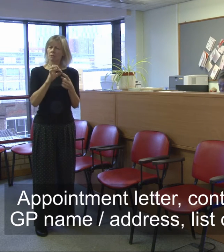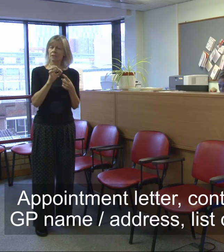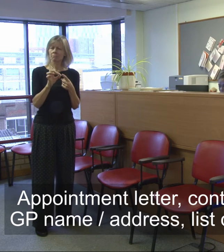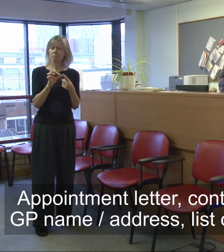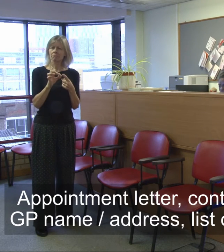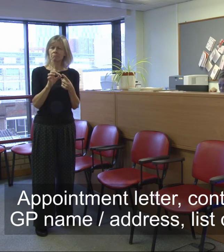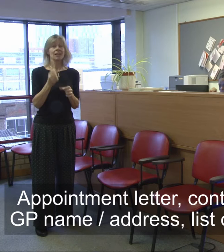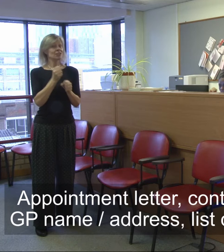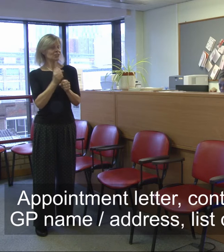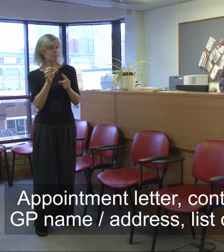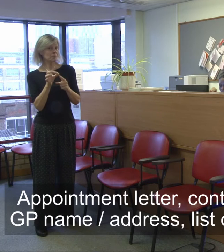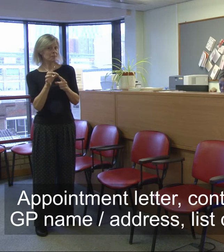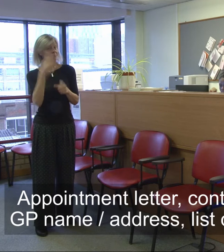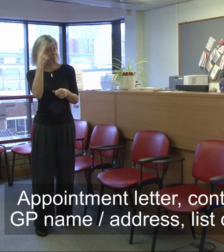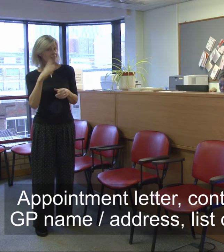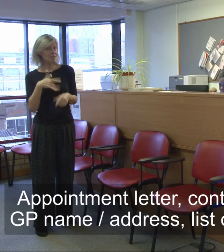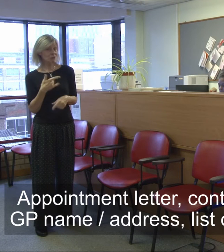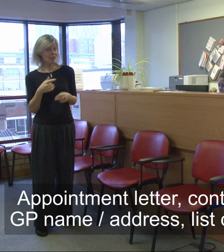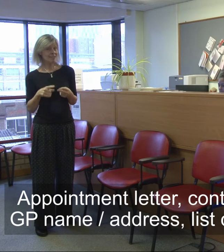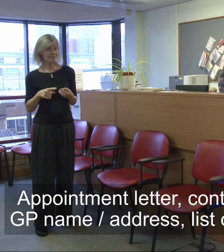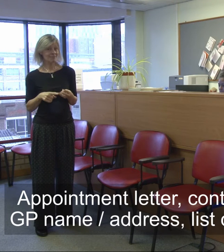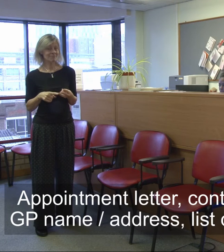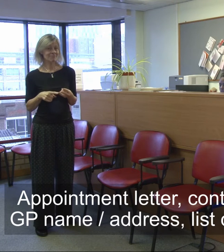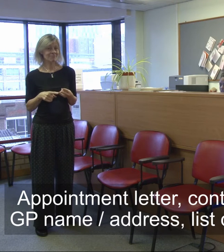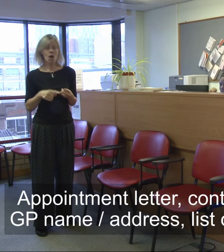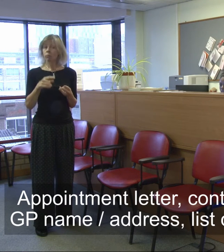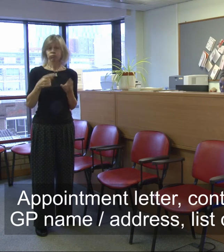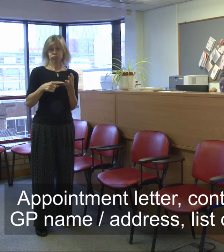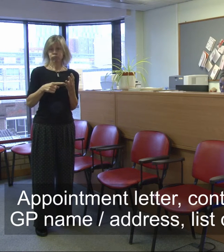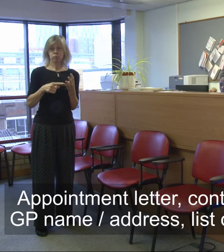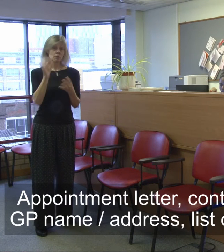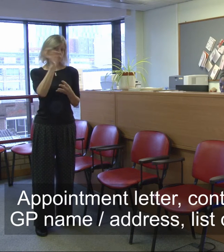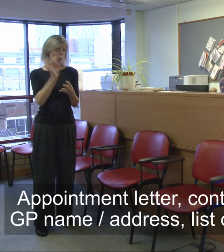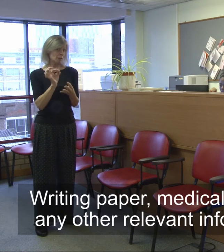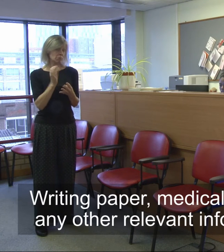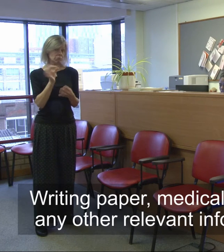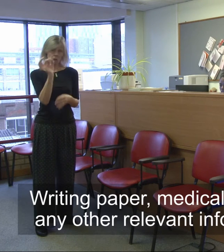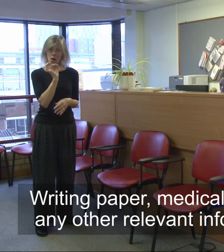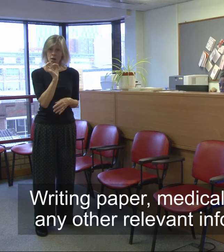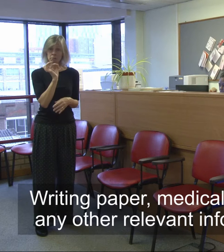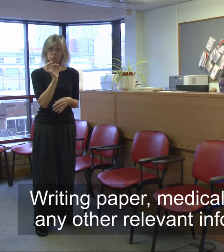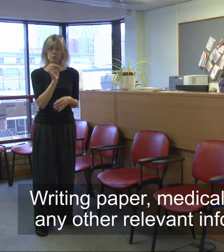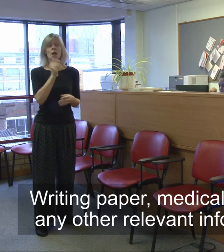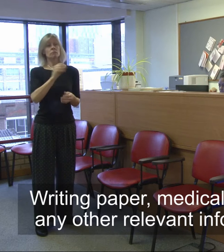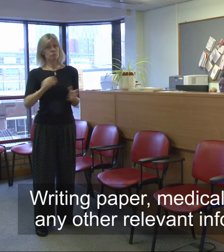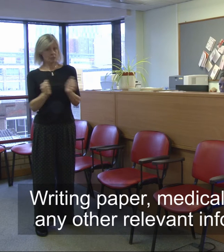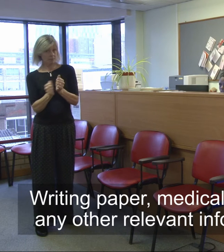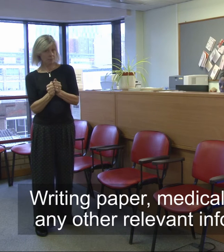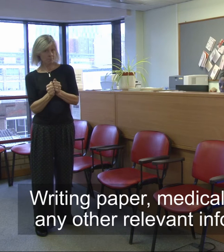your GP's name and address, a list of questions, some writing paper, medical letters or